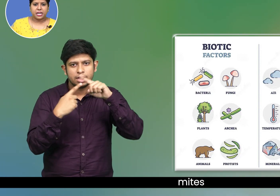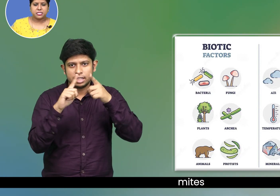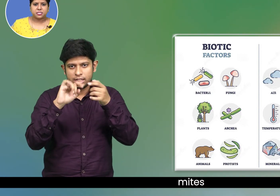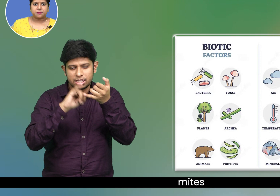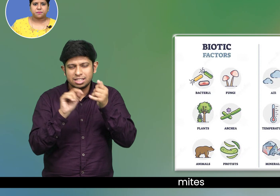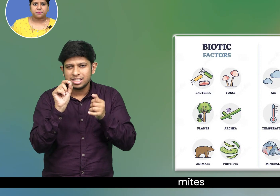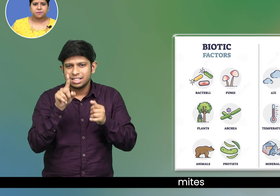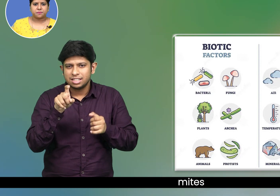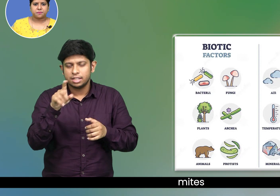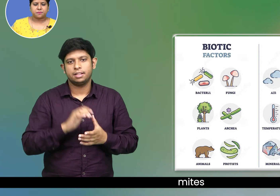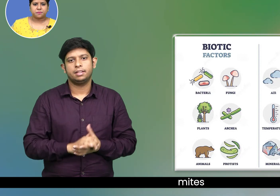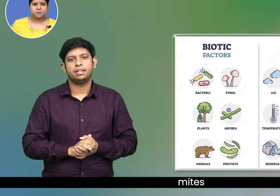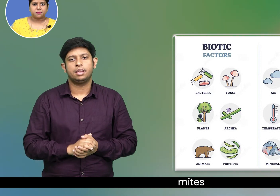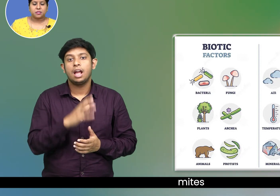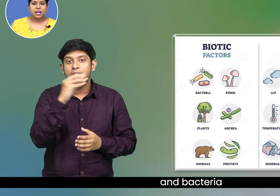mites,